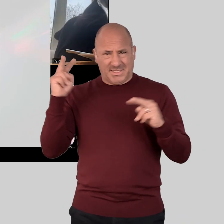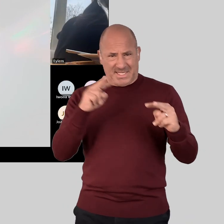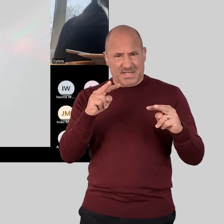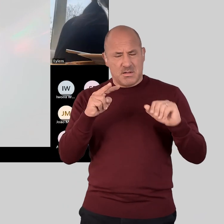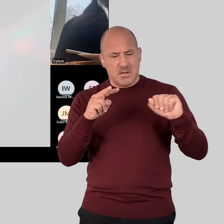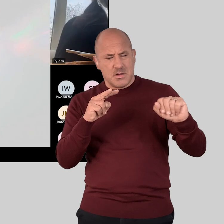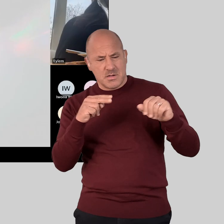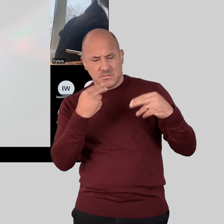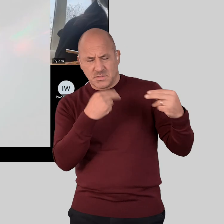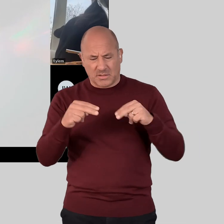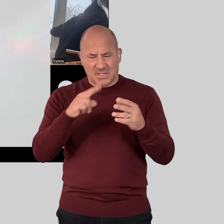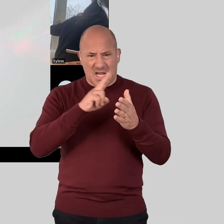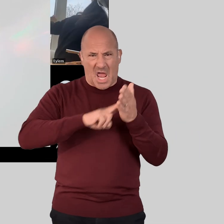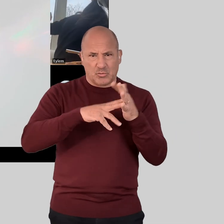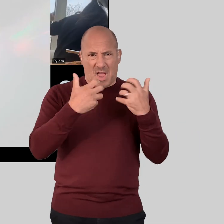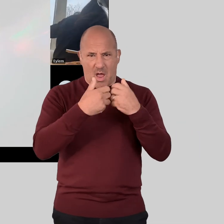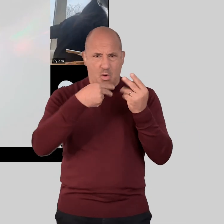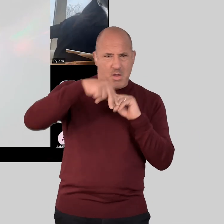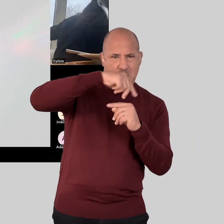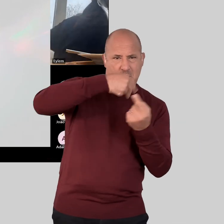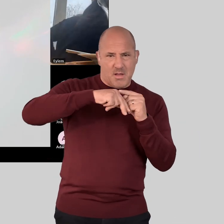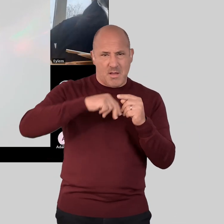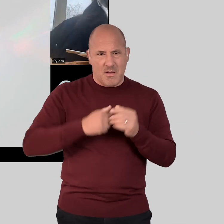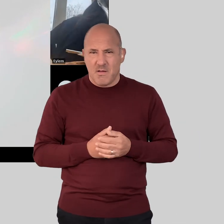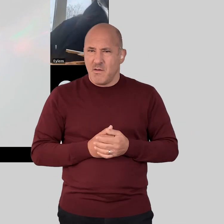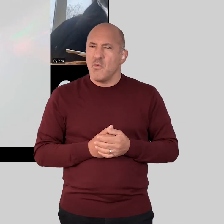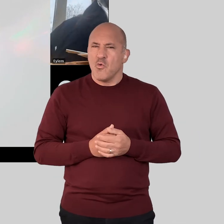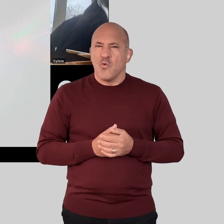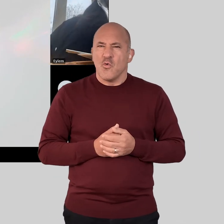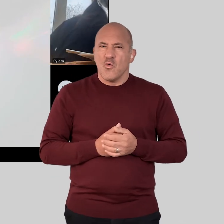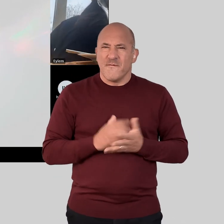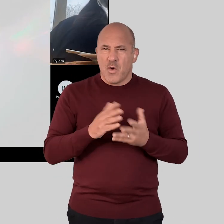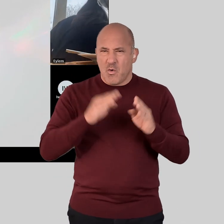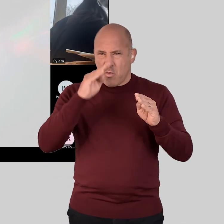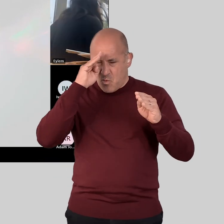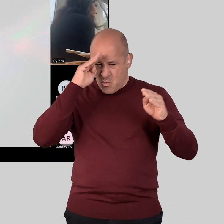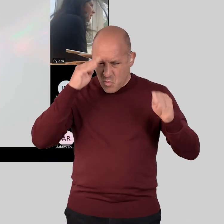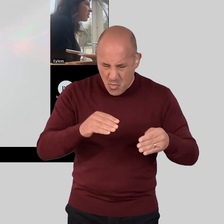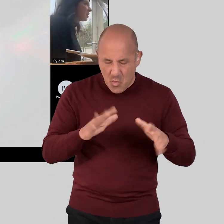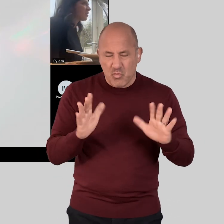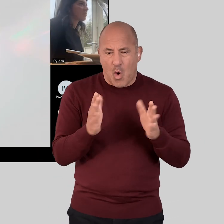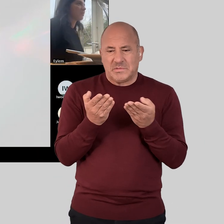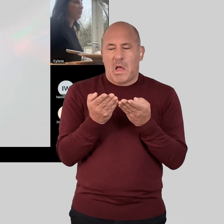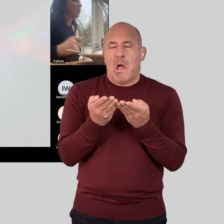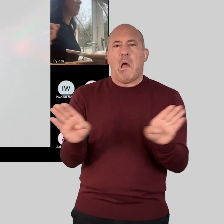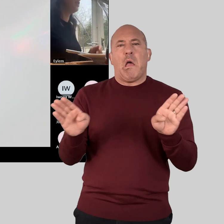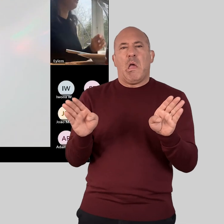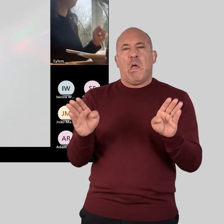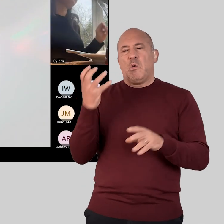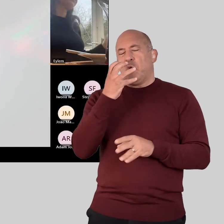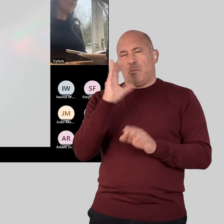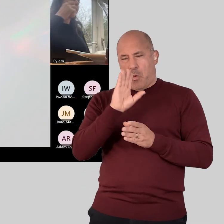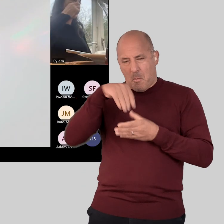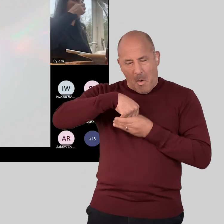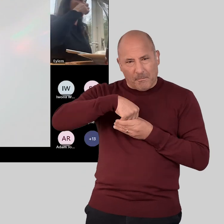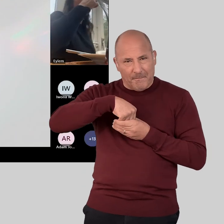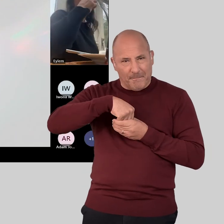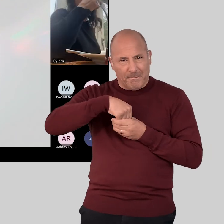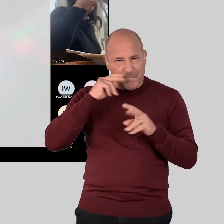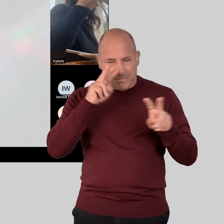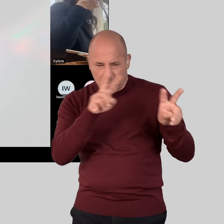ontology, ontological positions, which is how people see either the essence or the nature of